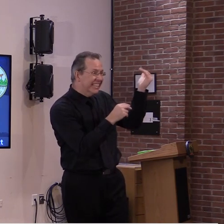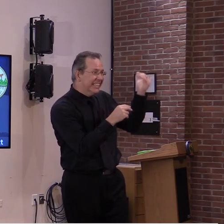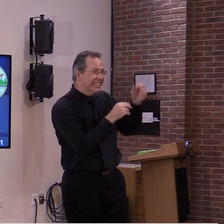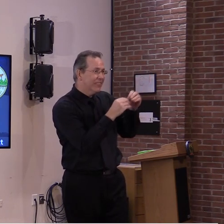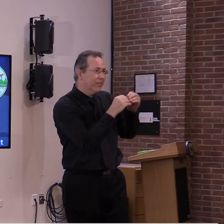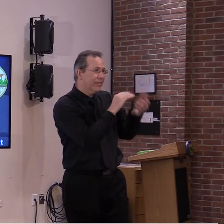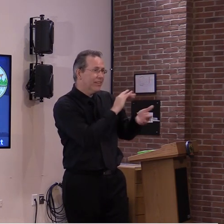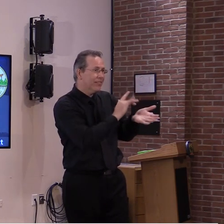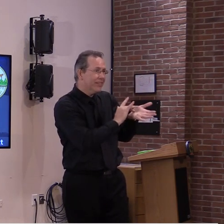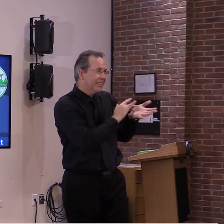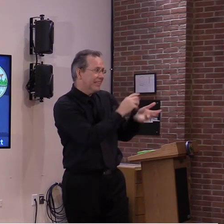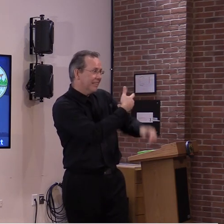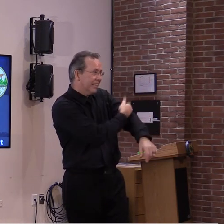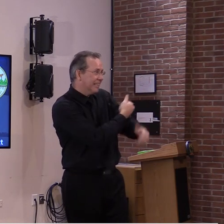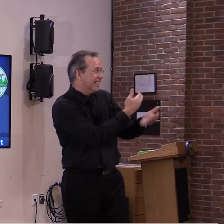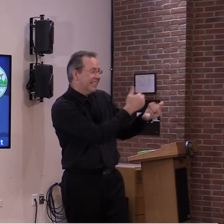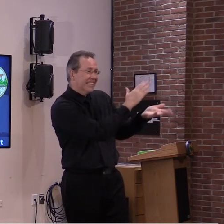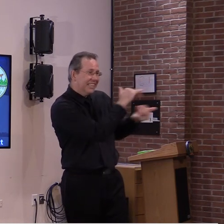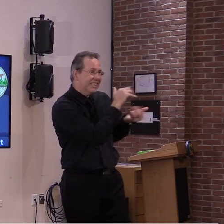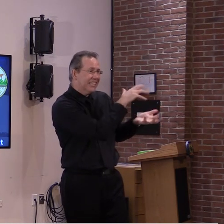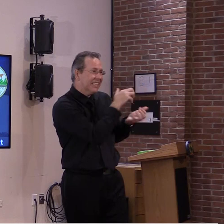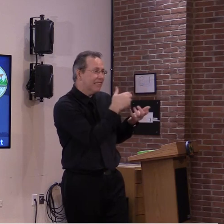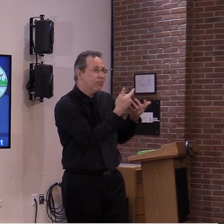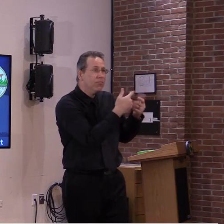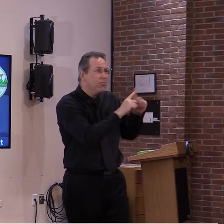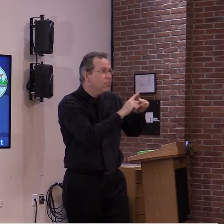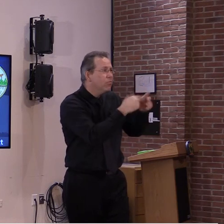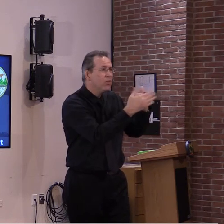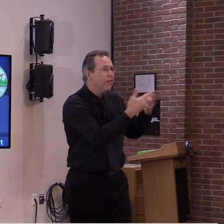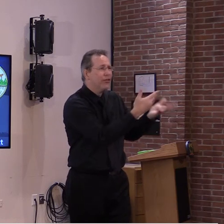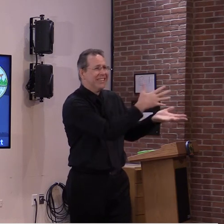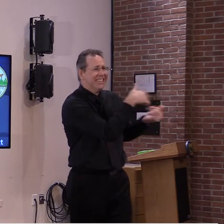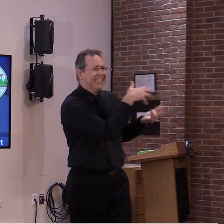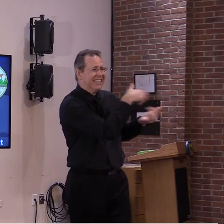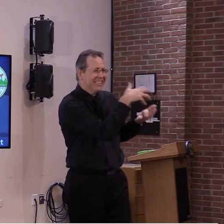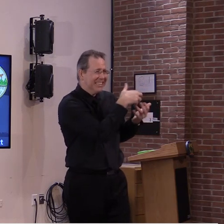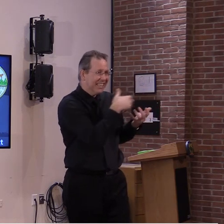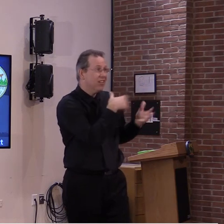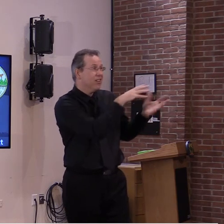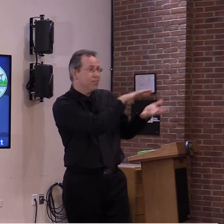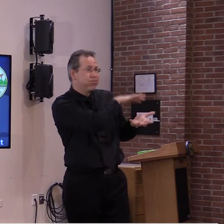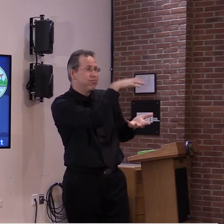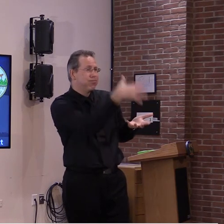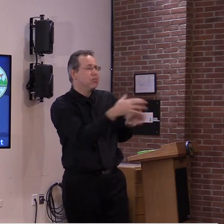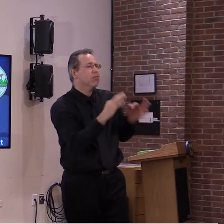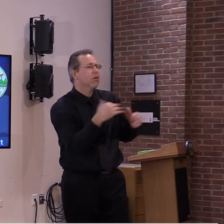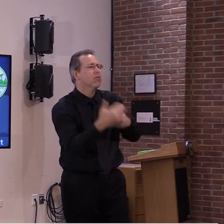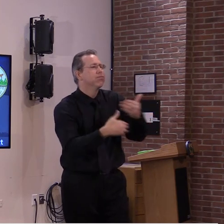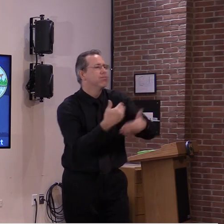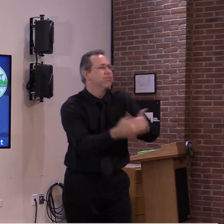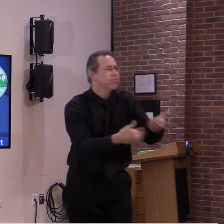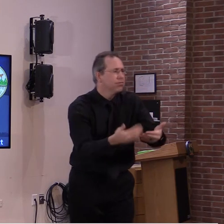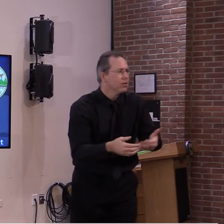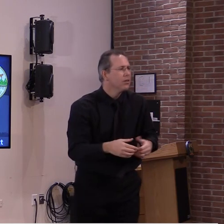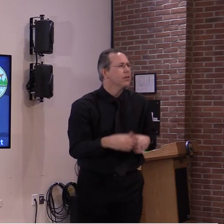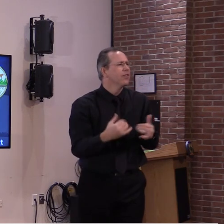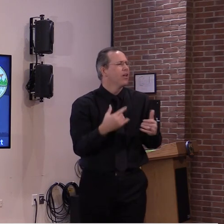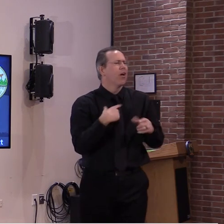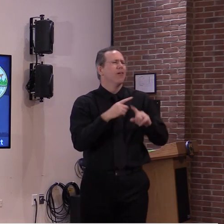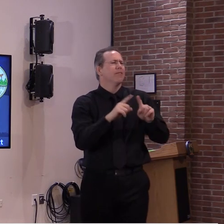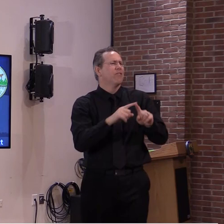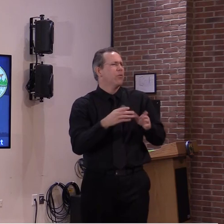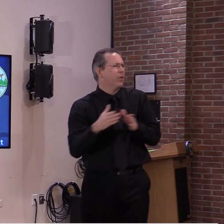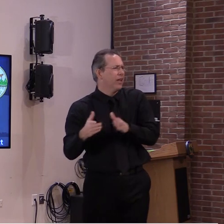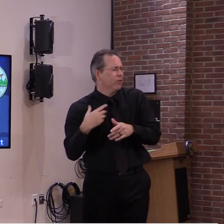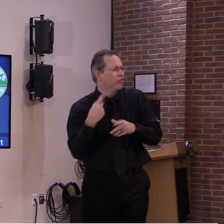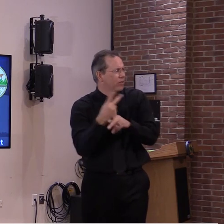new strategies. But we are going to be utilizing all different types of platforms in the coming months.